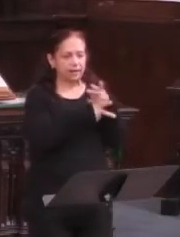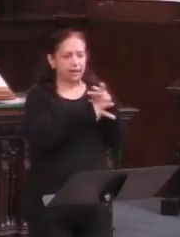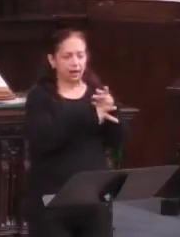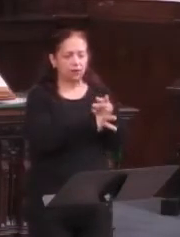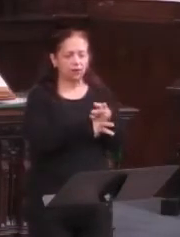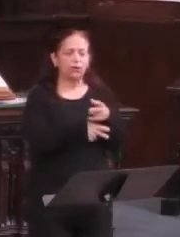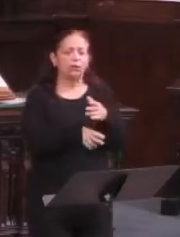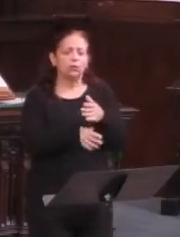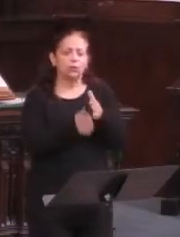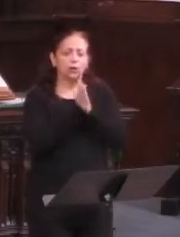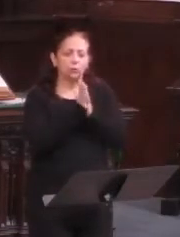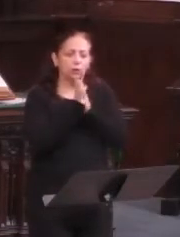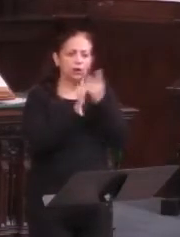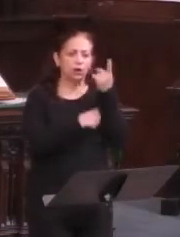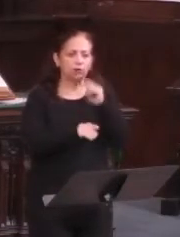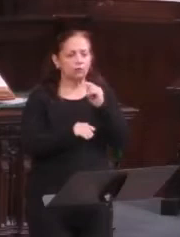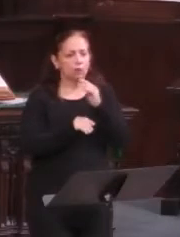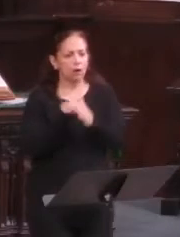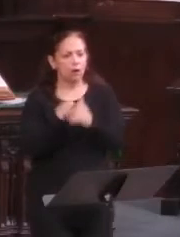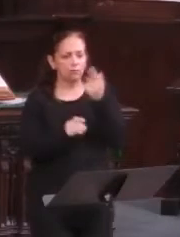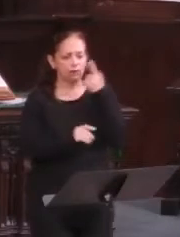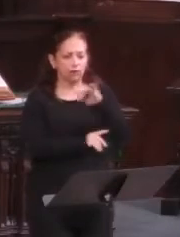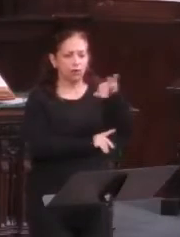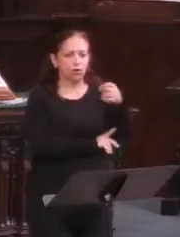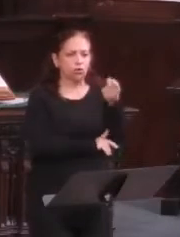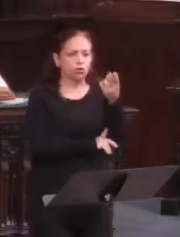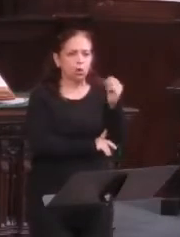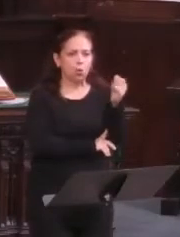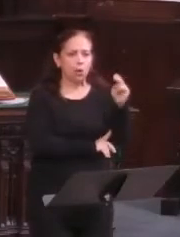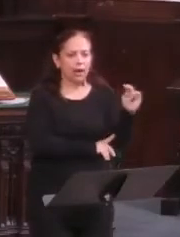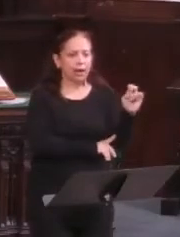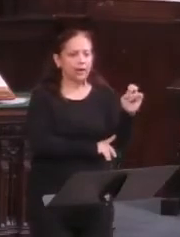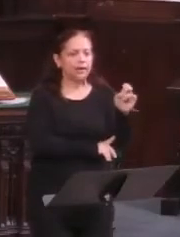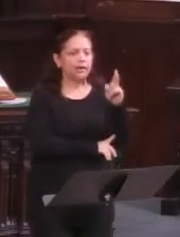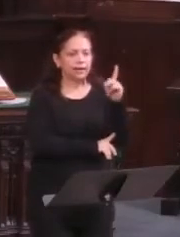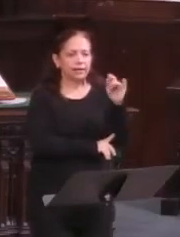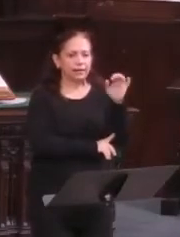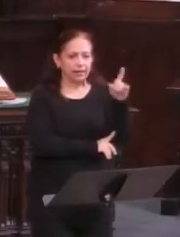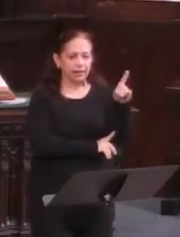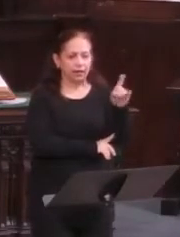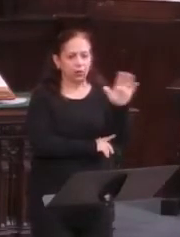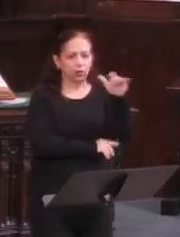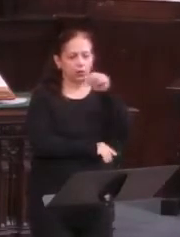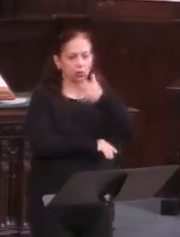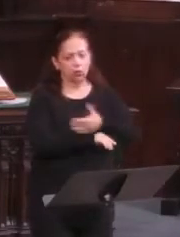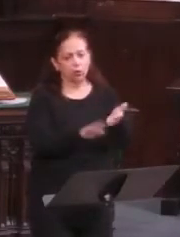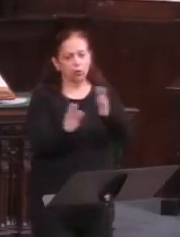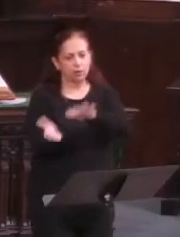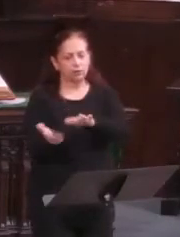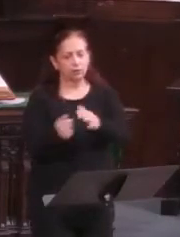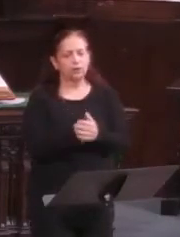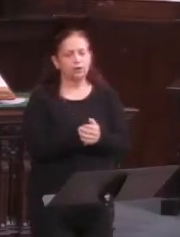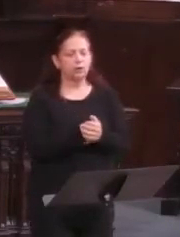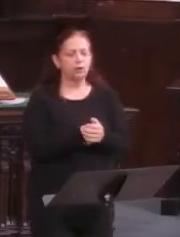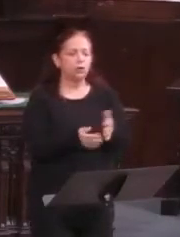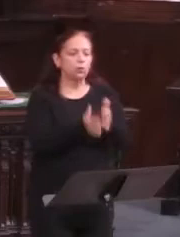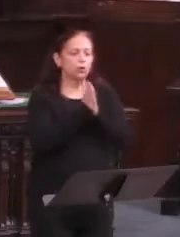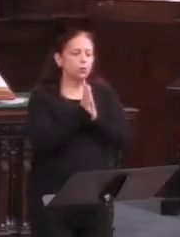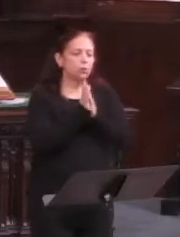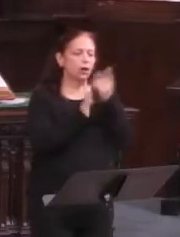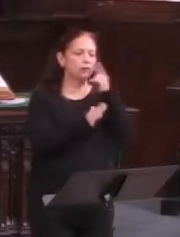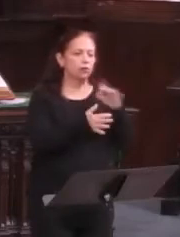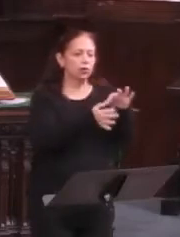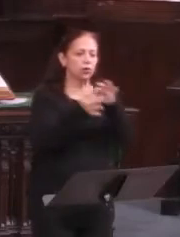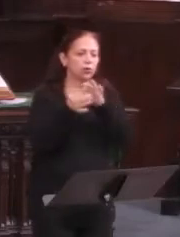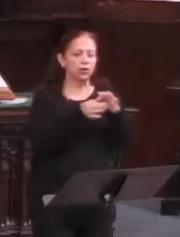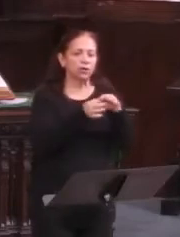and comfort for Joanne Kidd upon the death of her daughter Pam. We pray for unity and justice